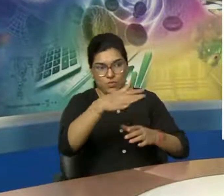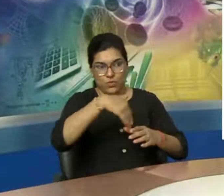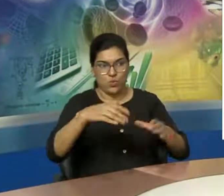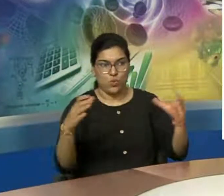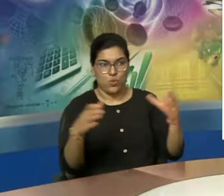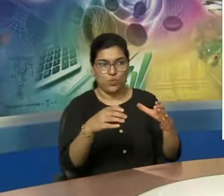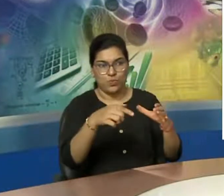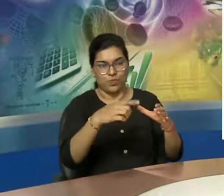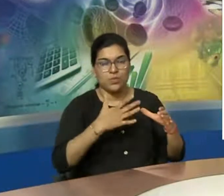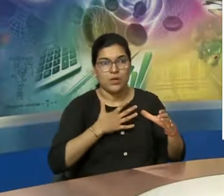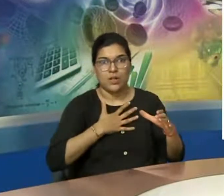ecology.